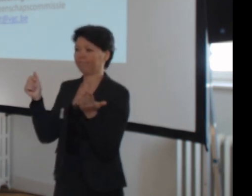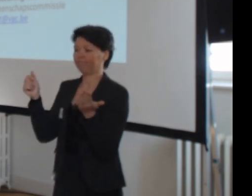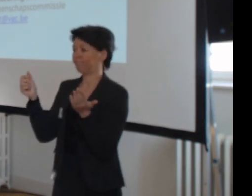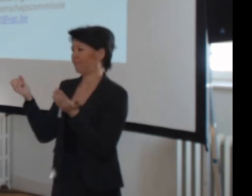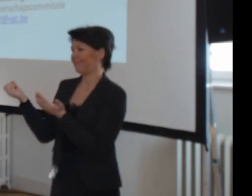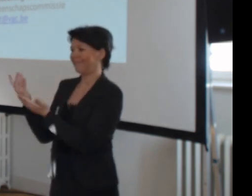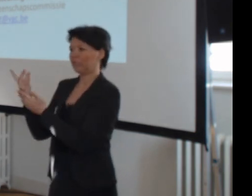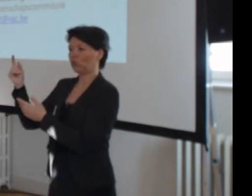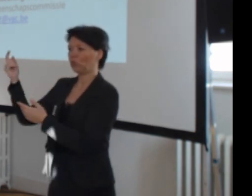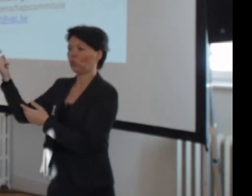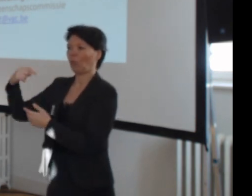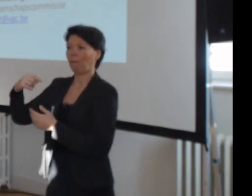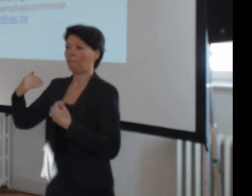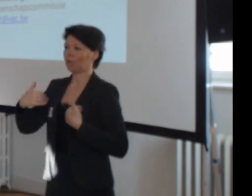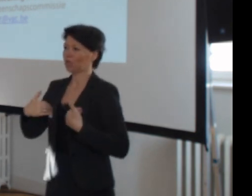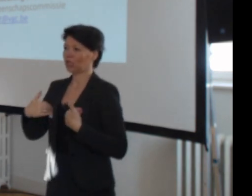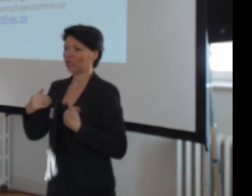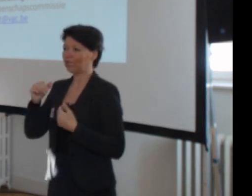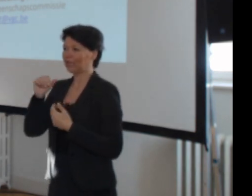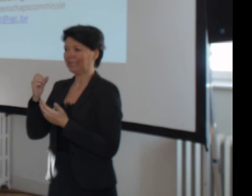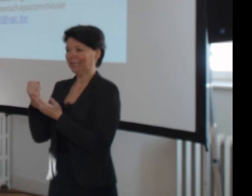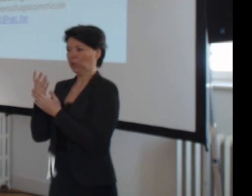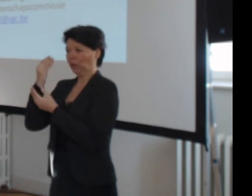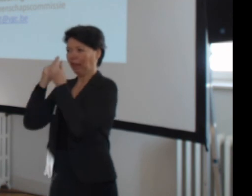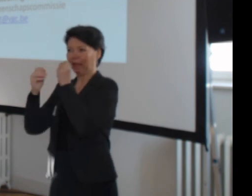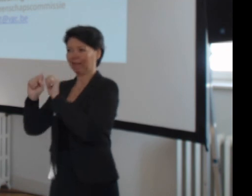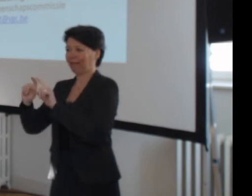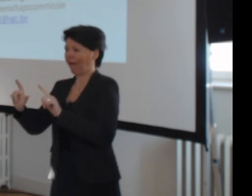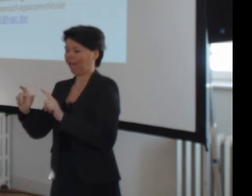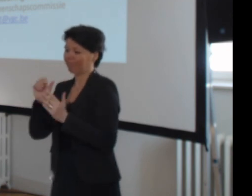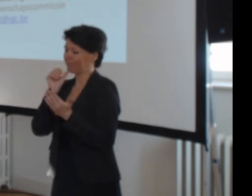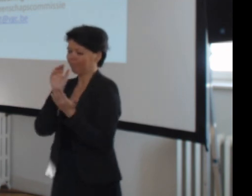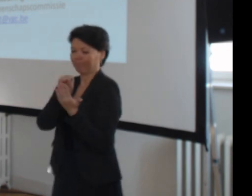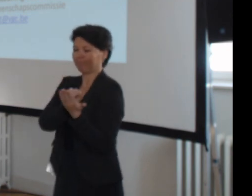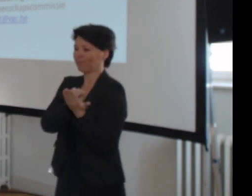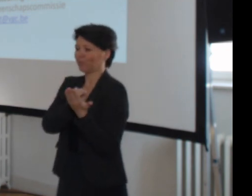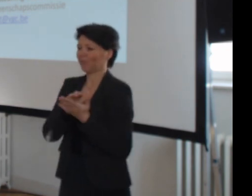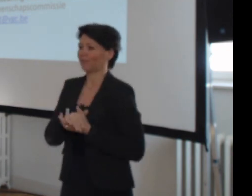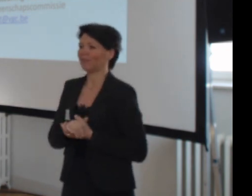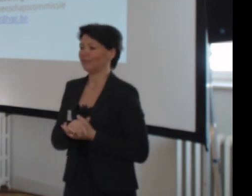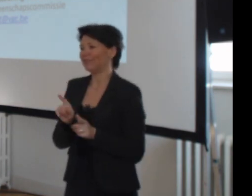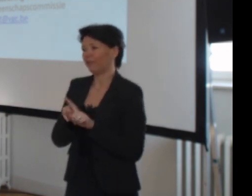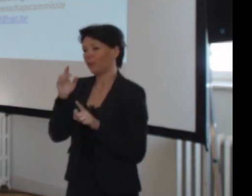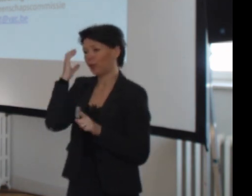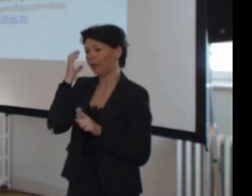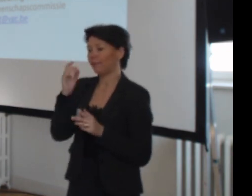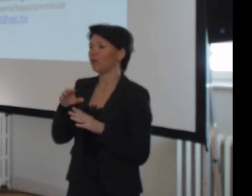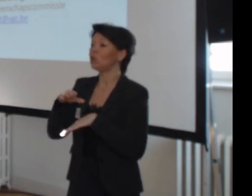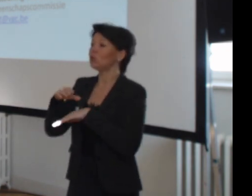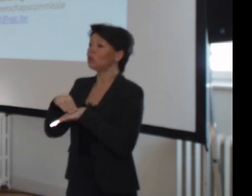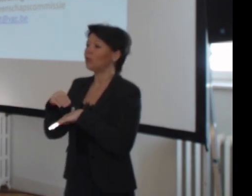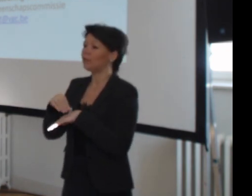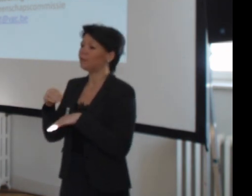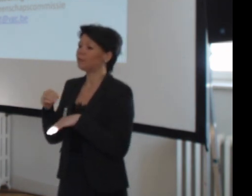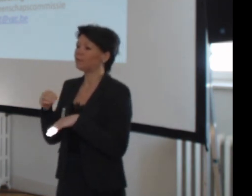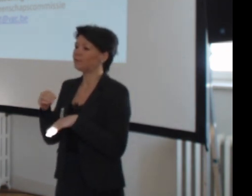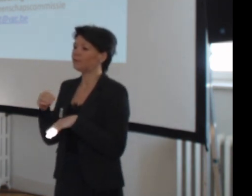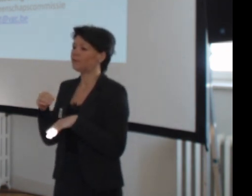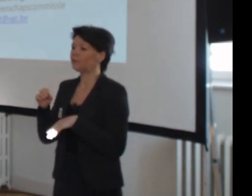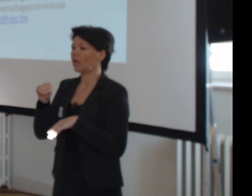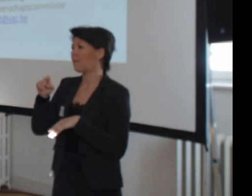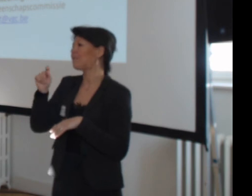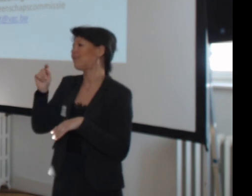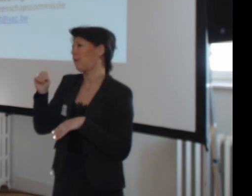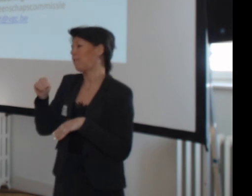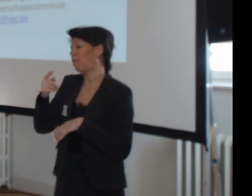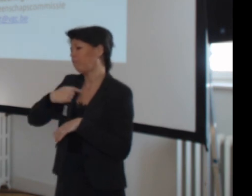are a newcomer into the language. So that's a bigger problem actually. And in Sweden, the MTN,